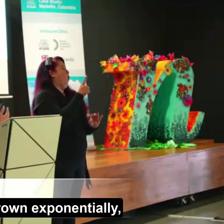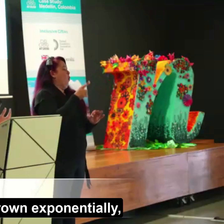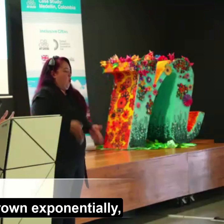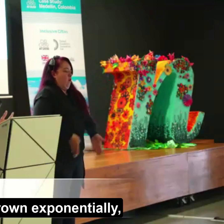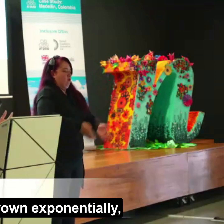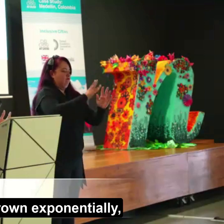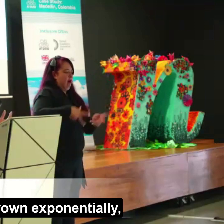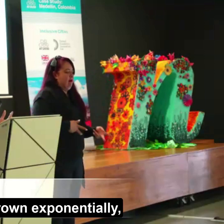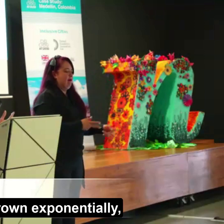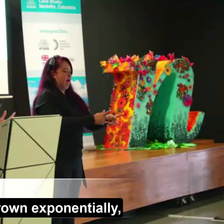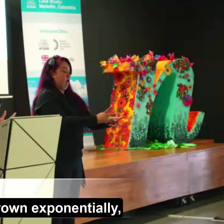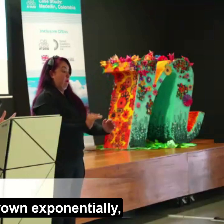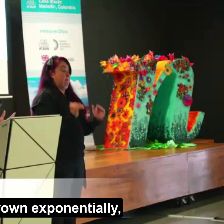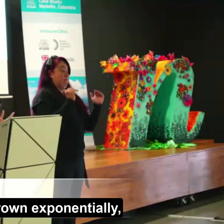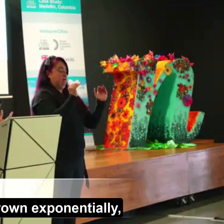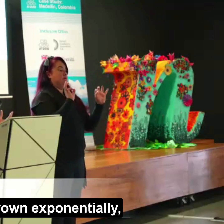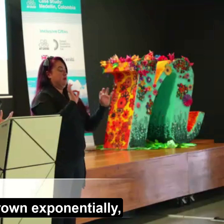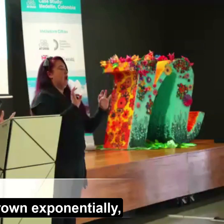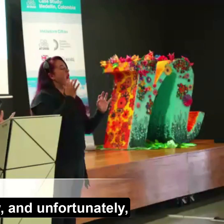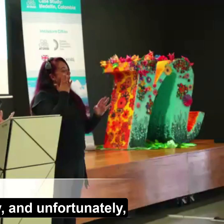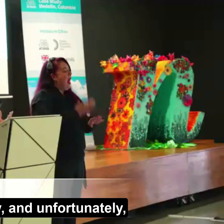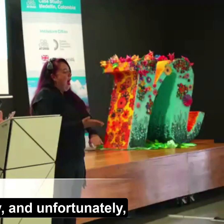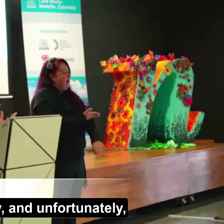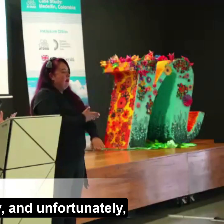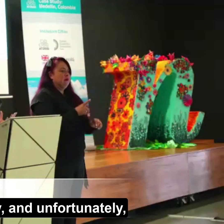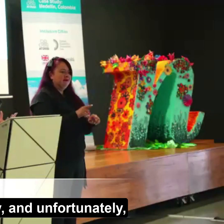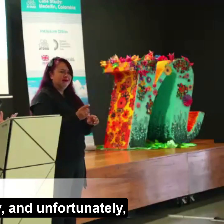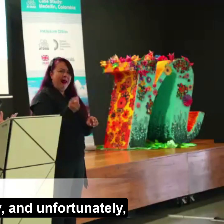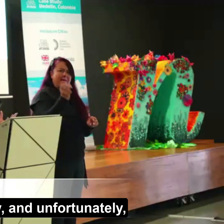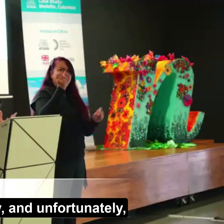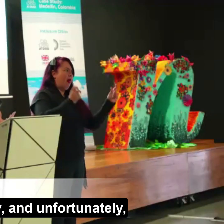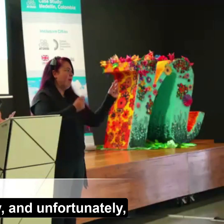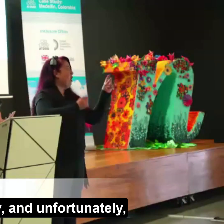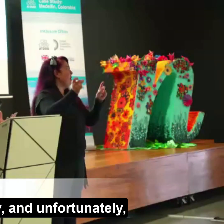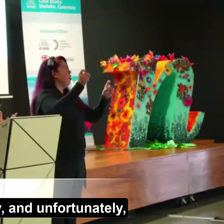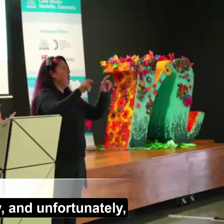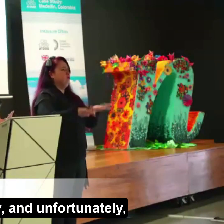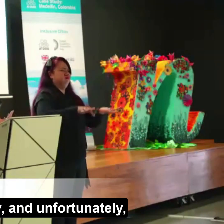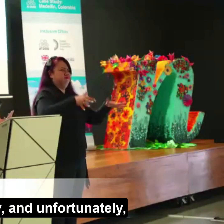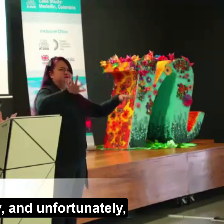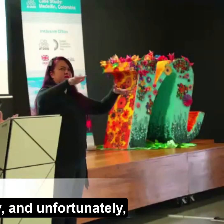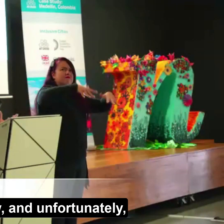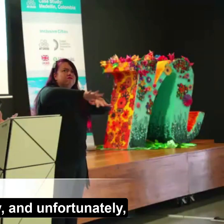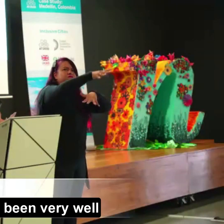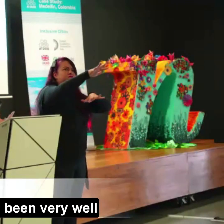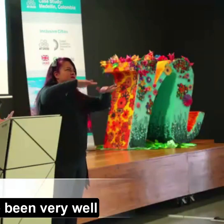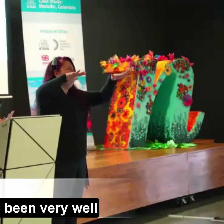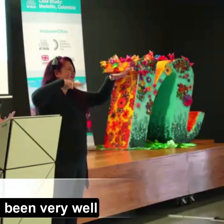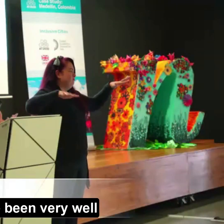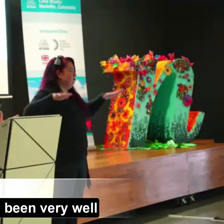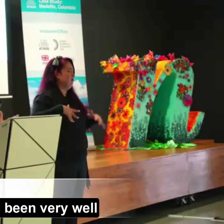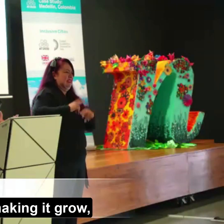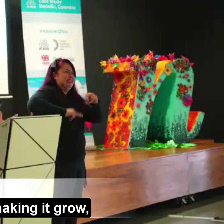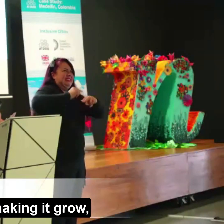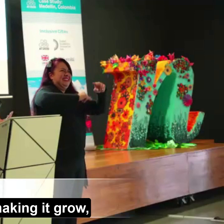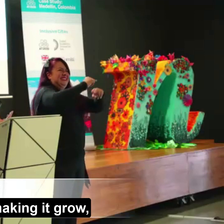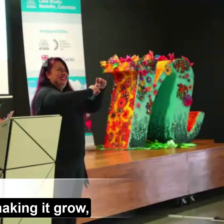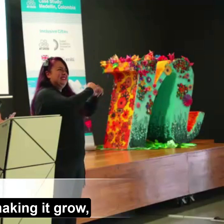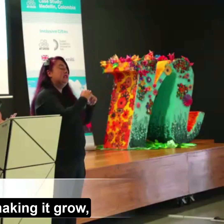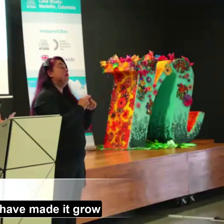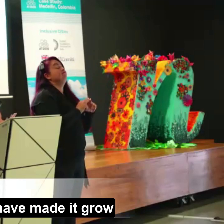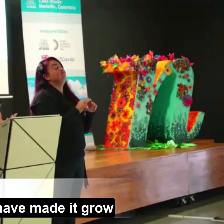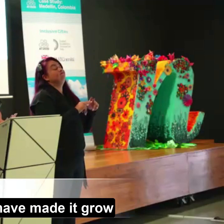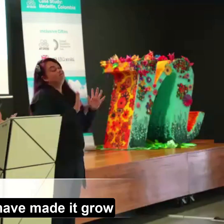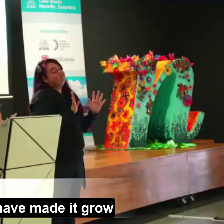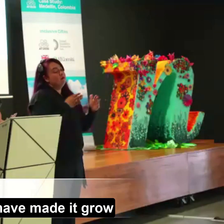have grown exponentially, very rapidly, and unfortunately, they've been very well in making